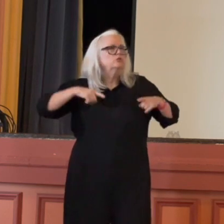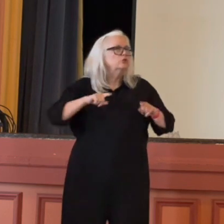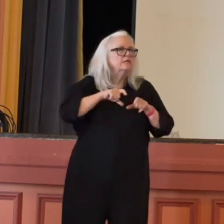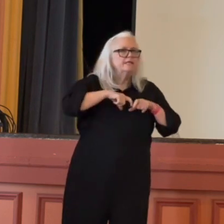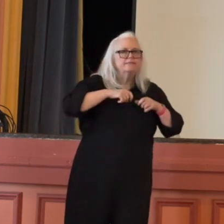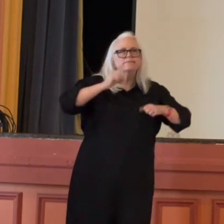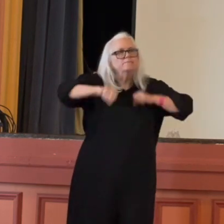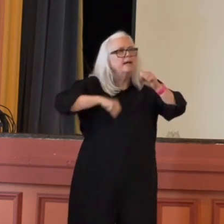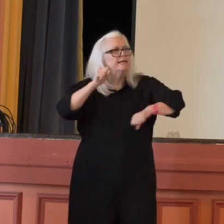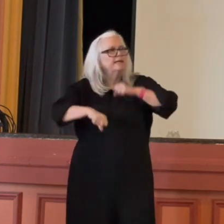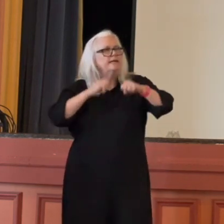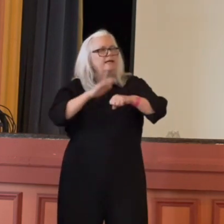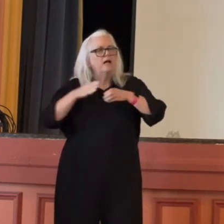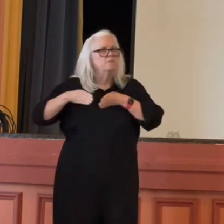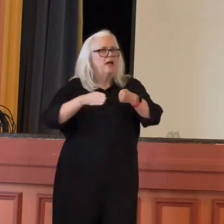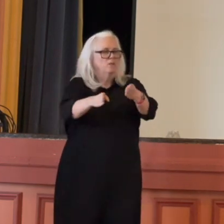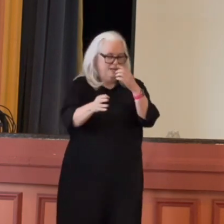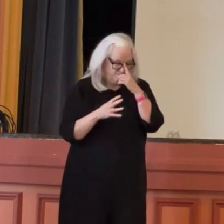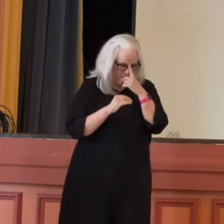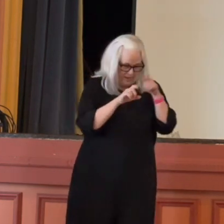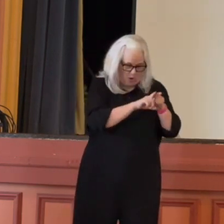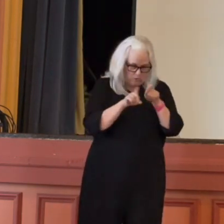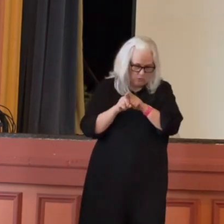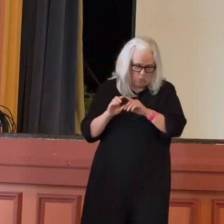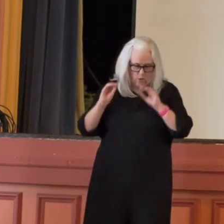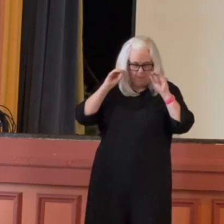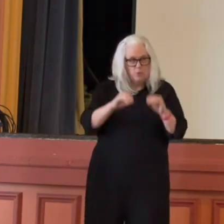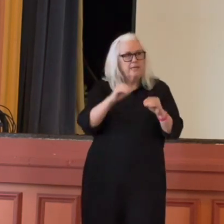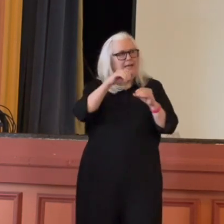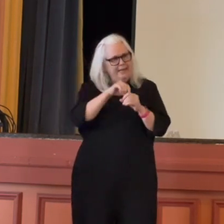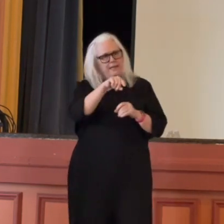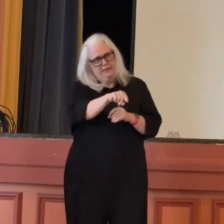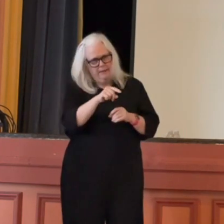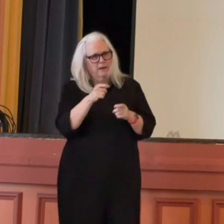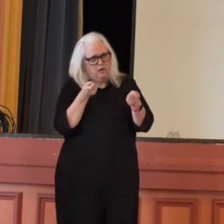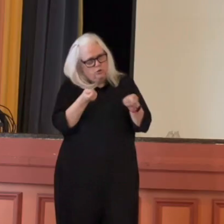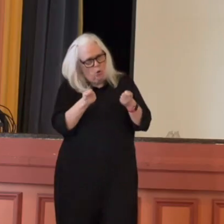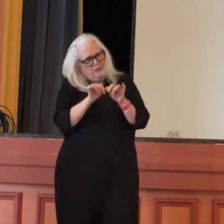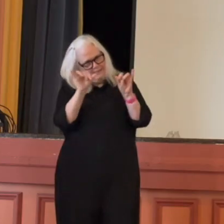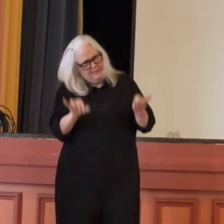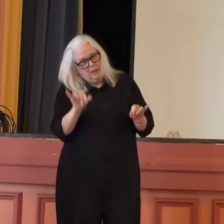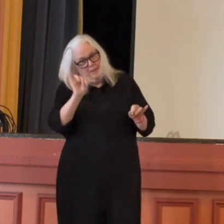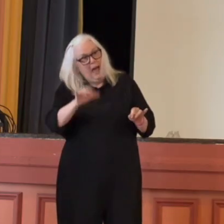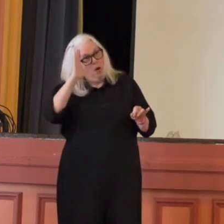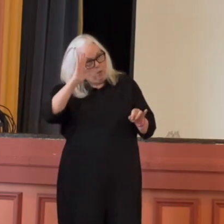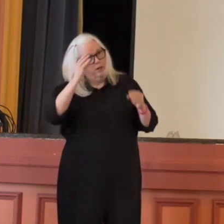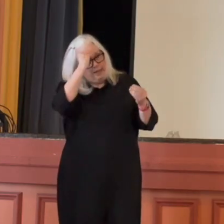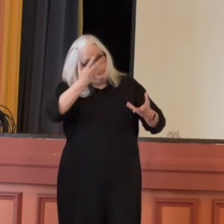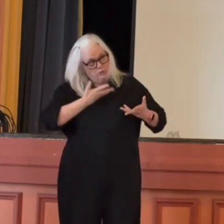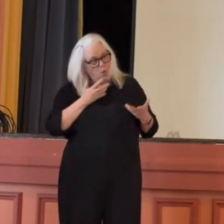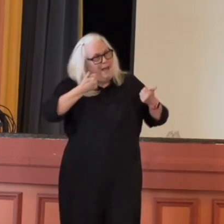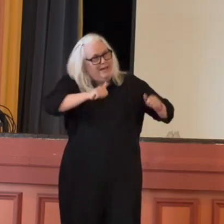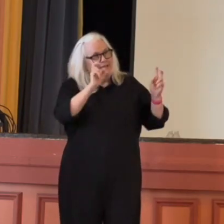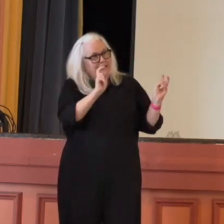similar odor control systems to lessen those issues. Does that answer your question, ma'am?